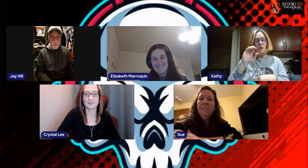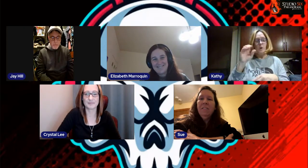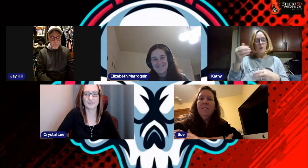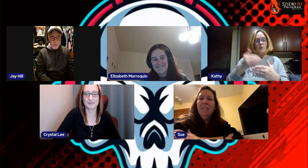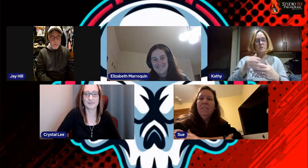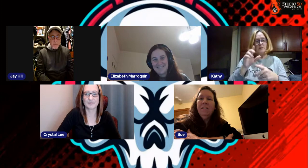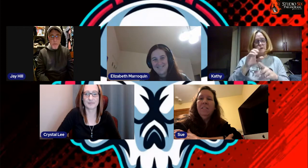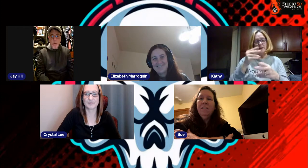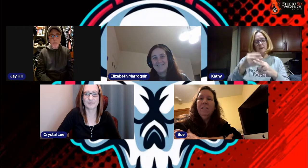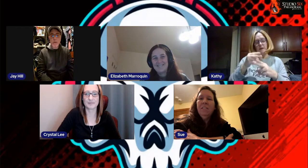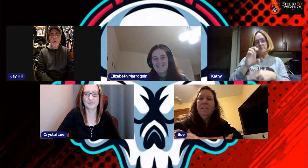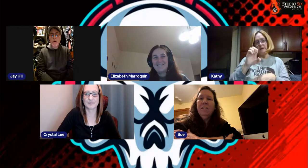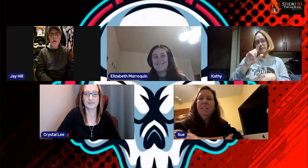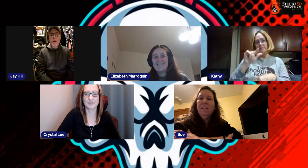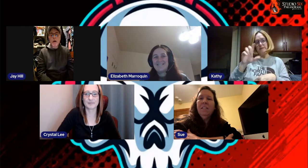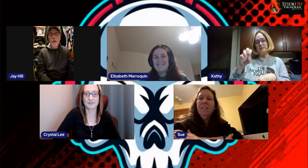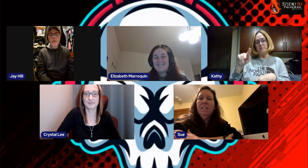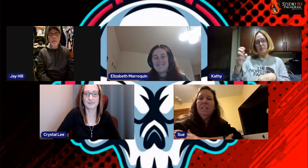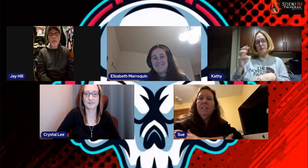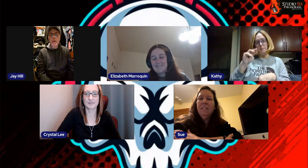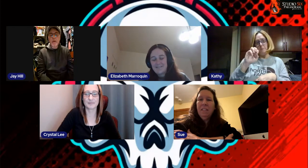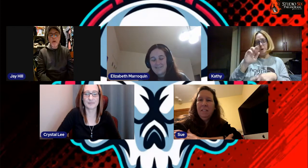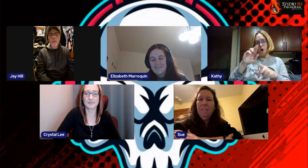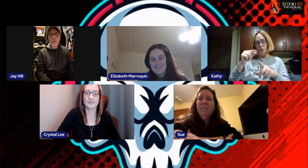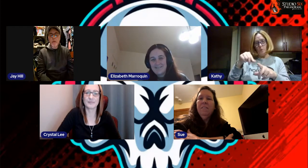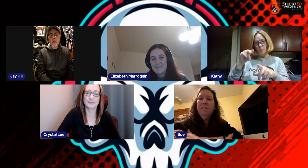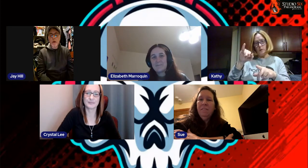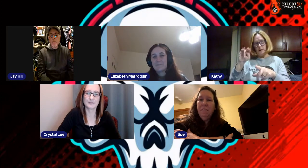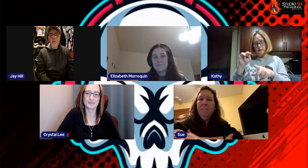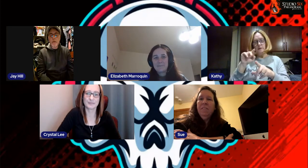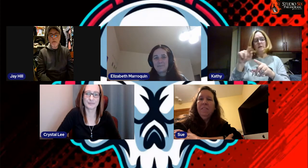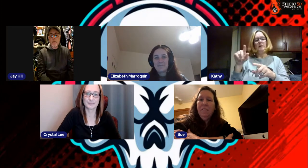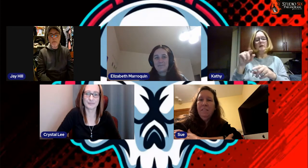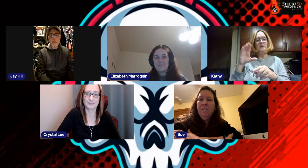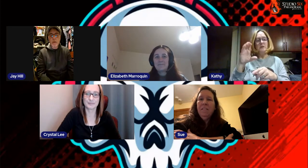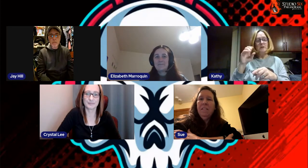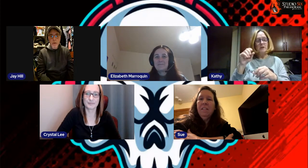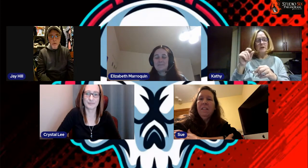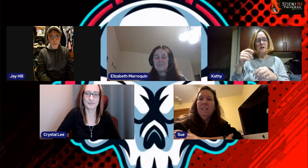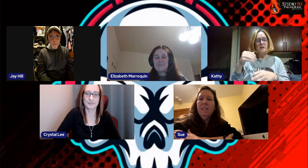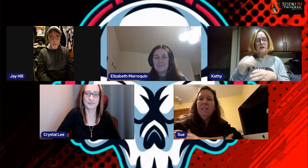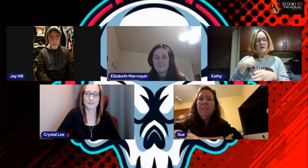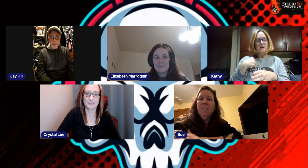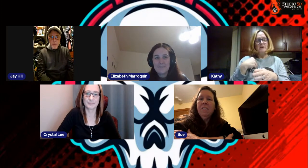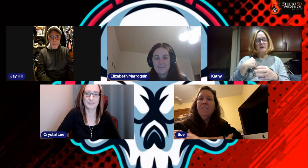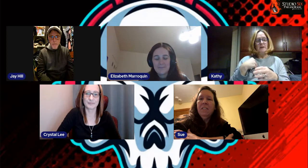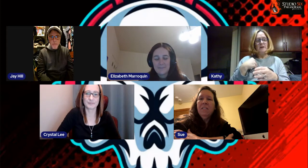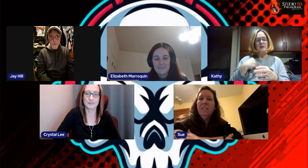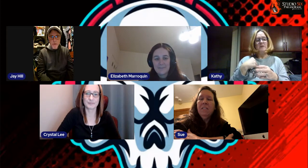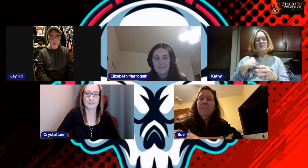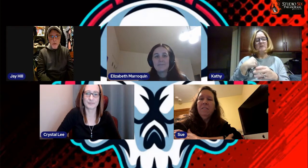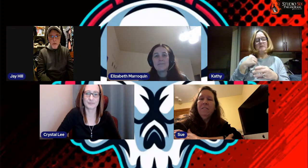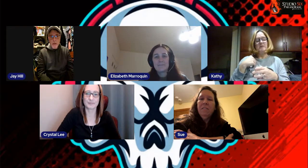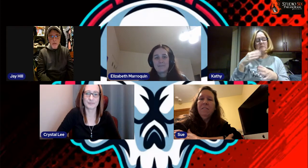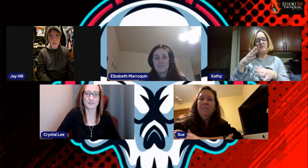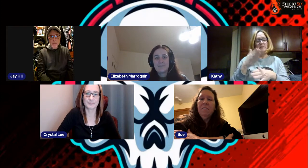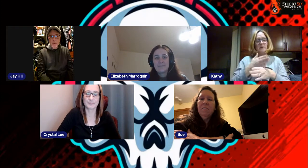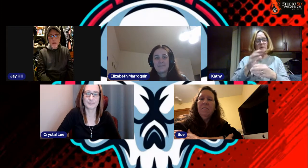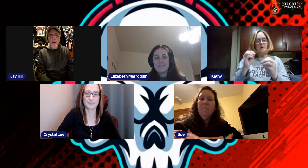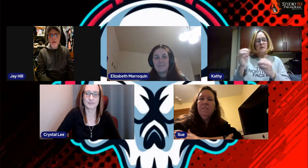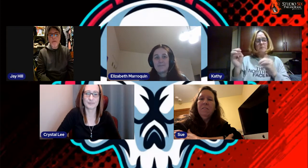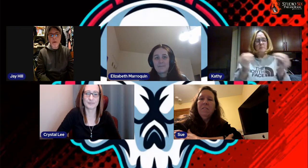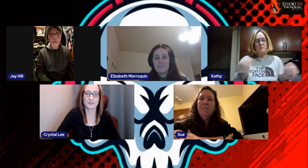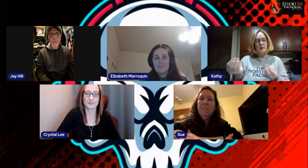is Elizabeth Mariquin. This is another episode of Studio 6 Paranormal Podcast, and